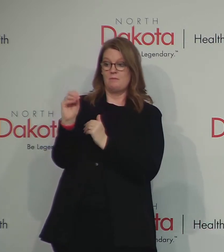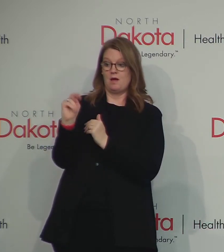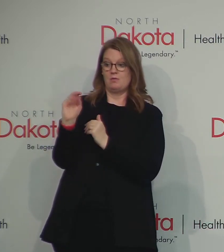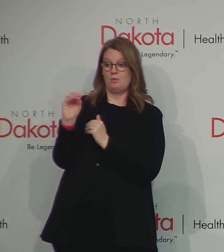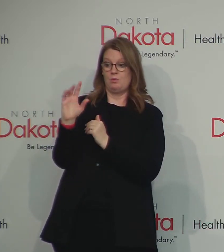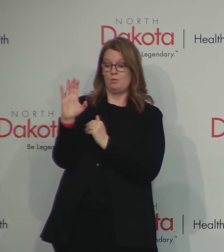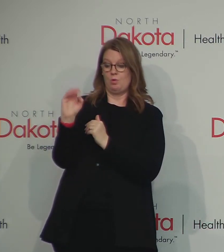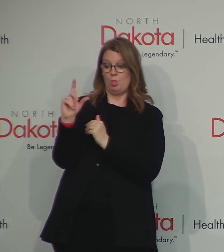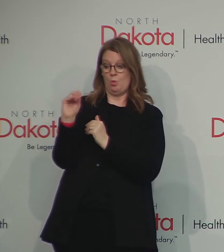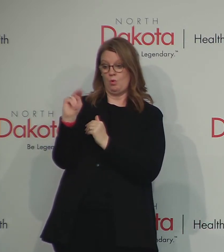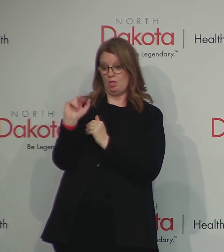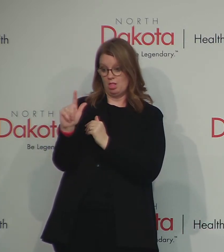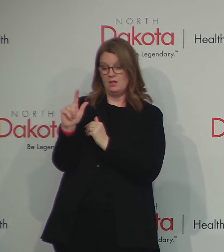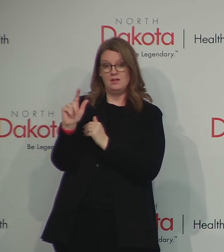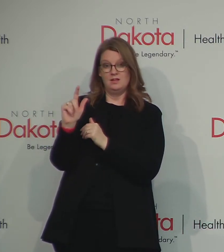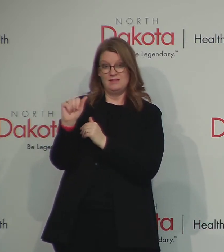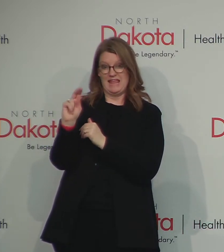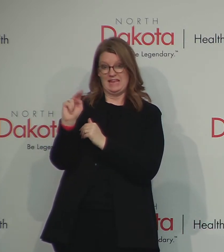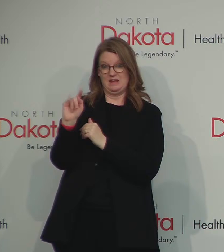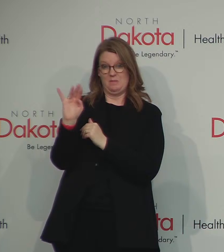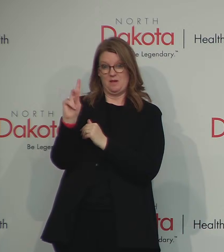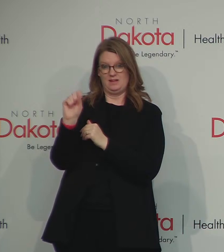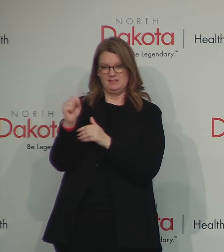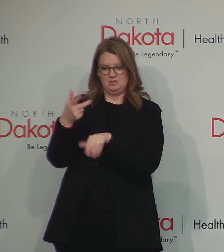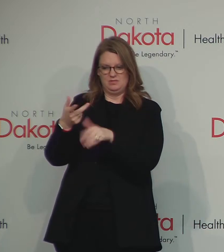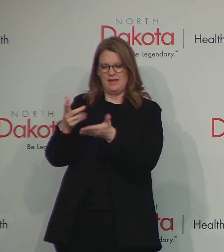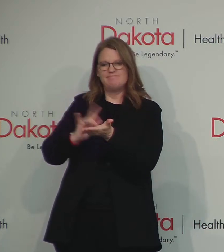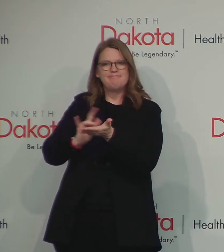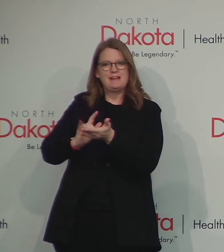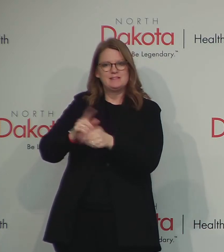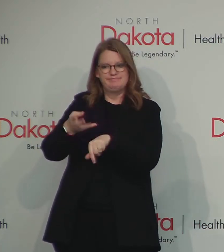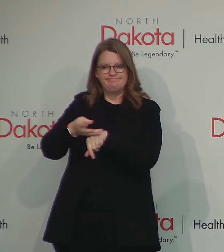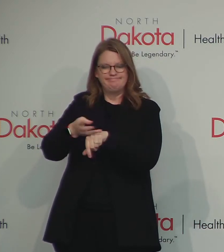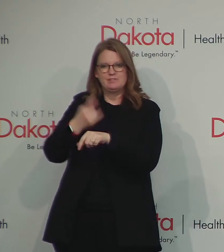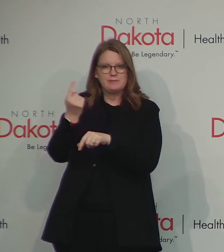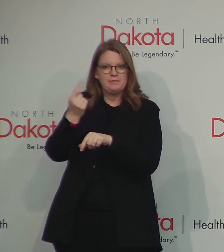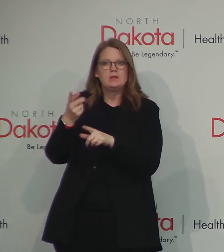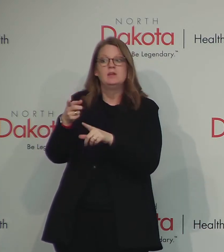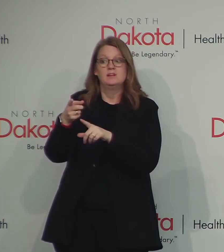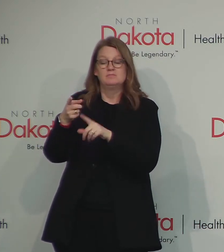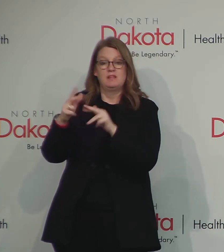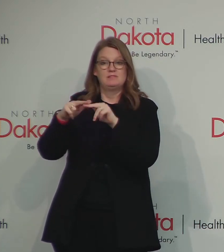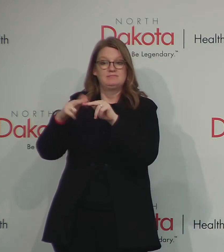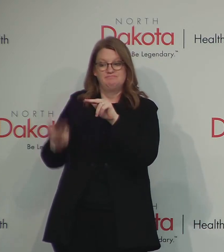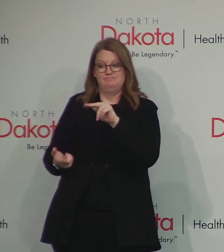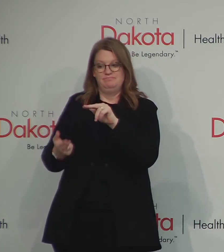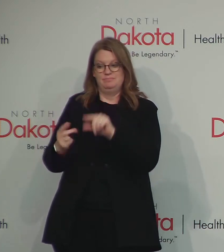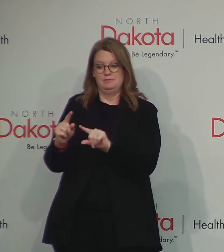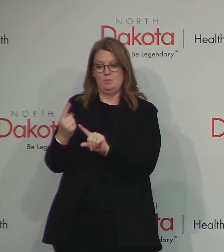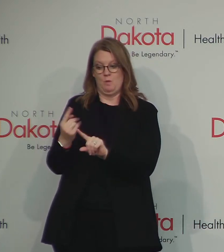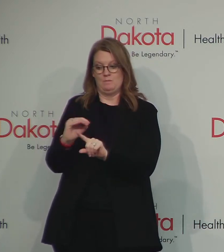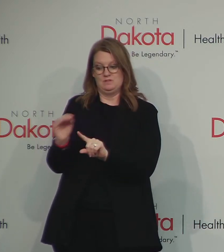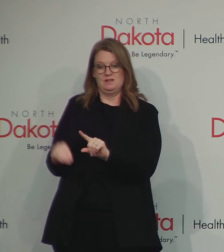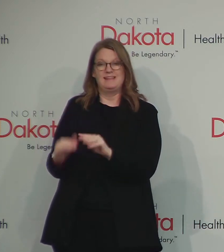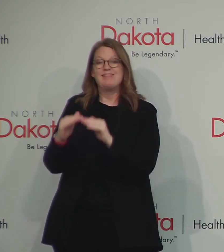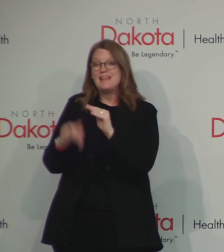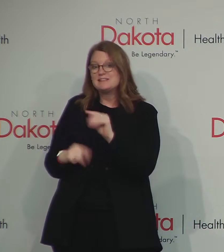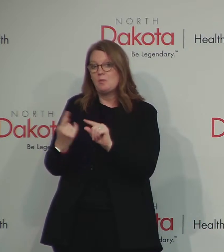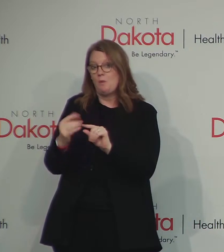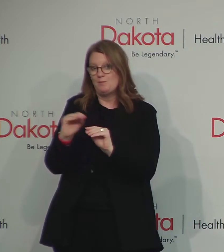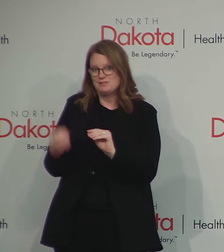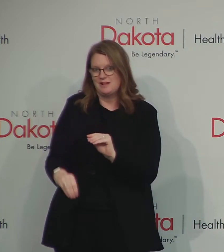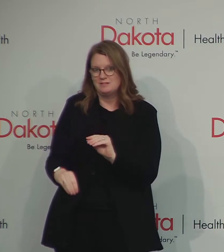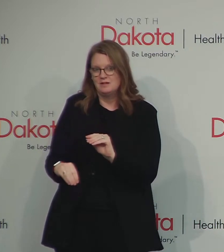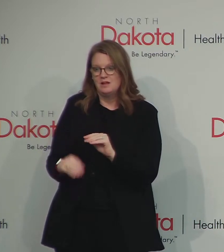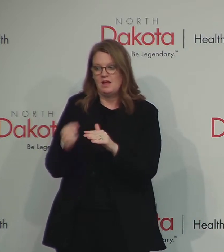have been hospitalized. That outperforms the 2% that was reported earlier by Mayo. And